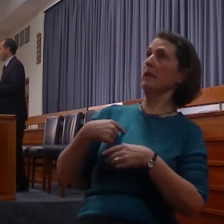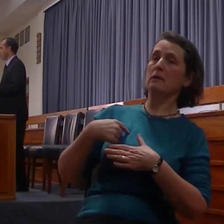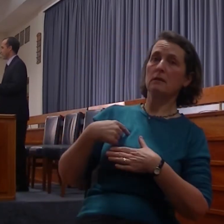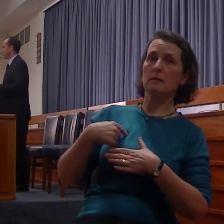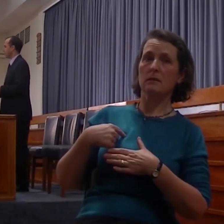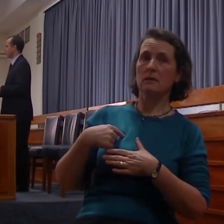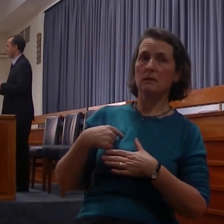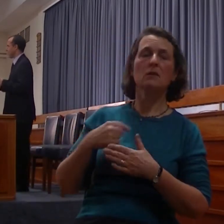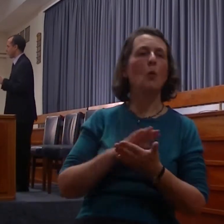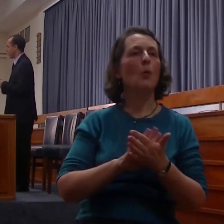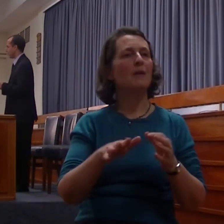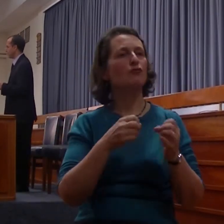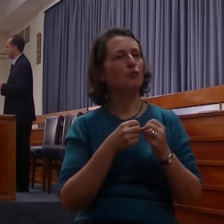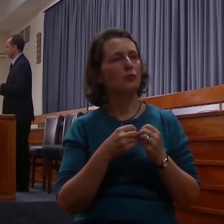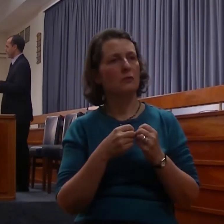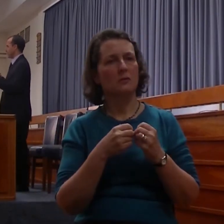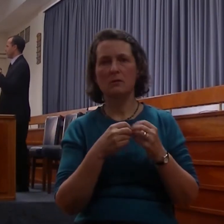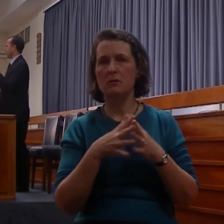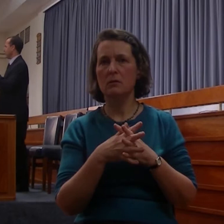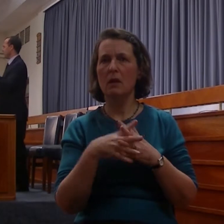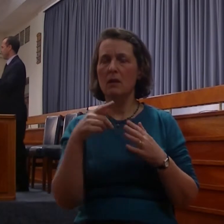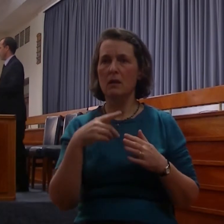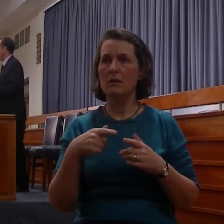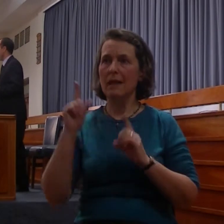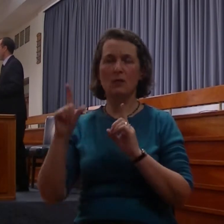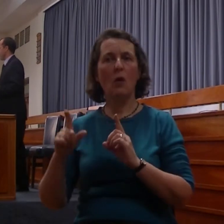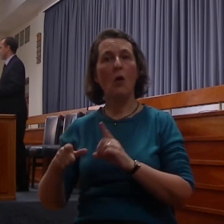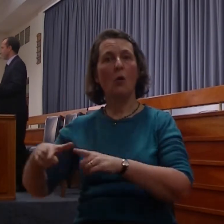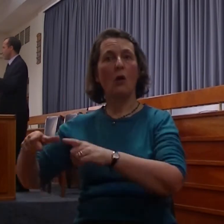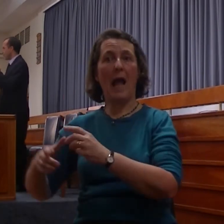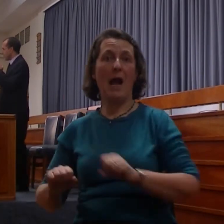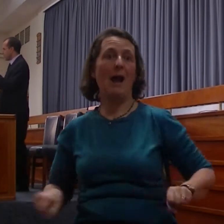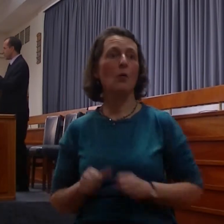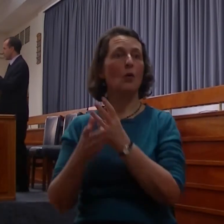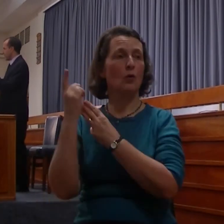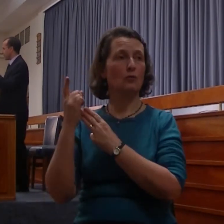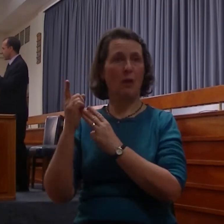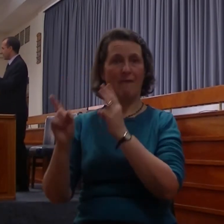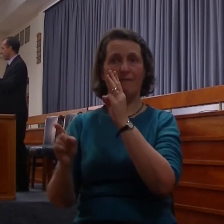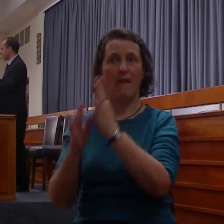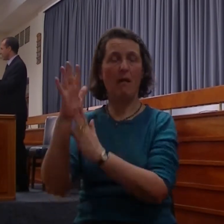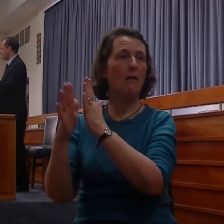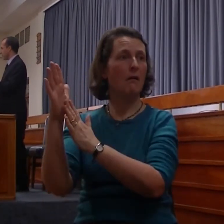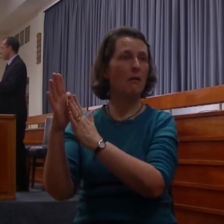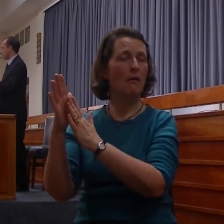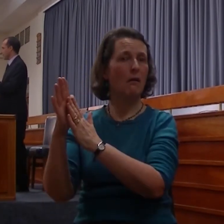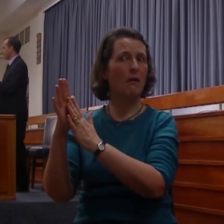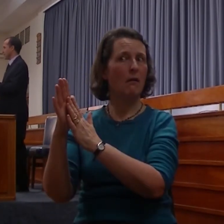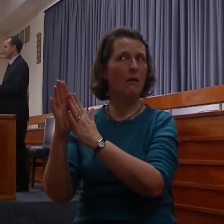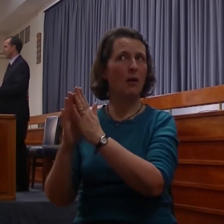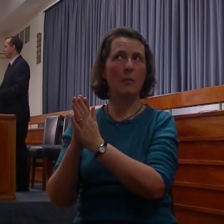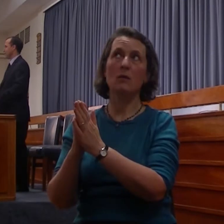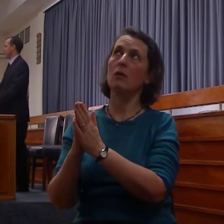Lord to have something against anyone. We remember in Hebrews, we are told that our God is